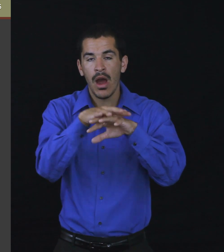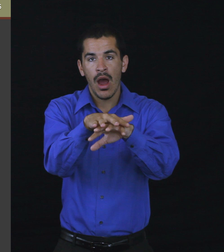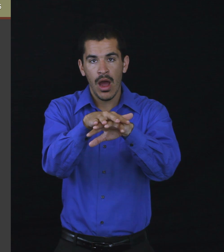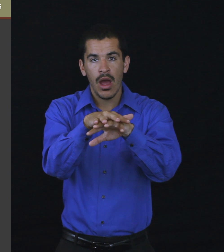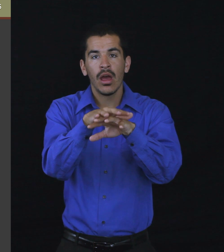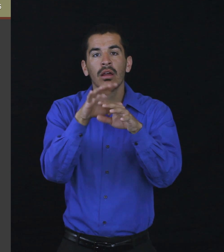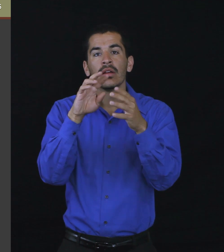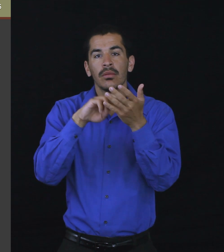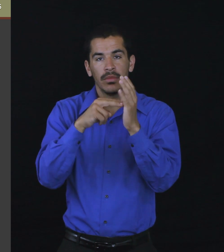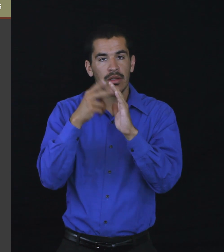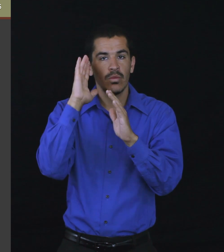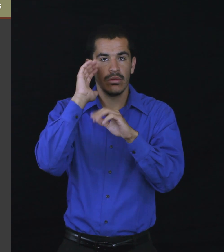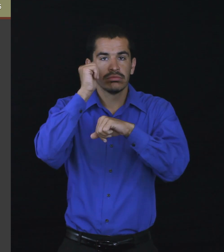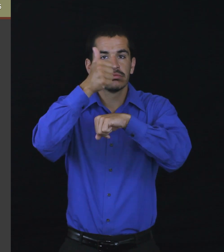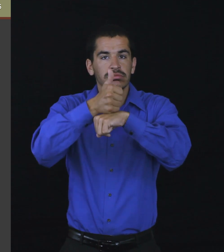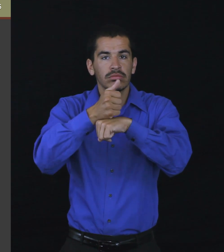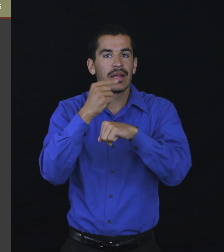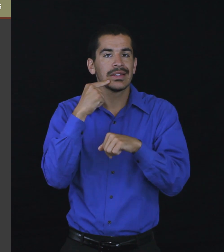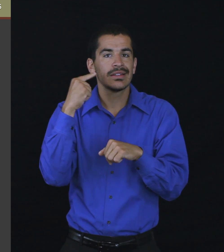deaf center.